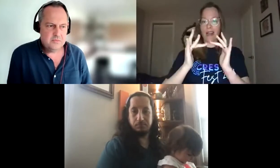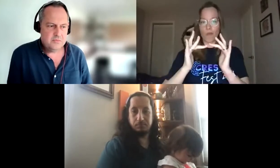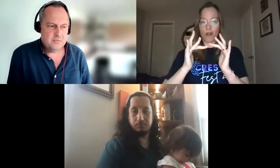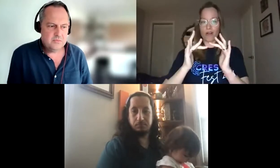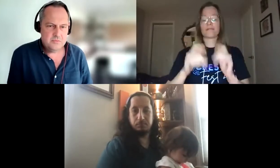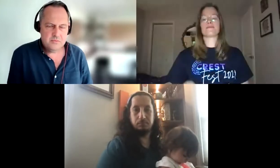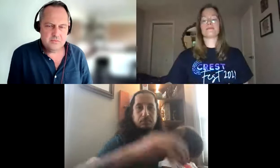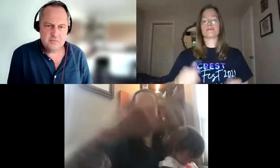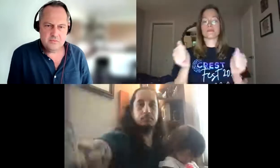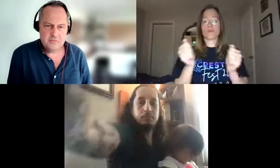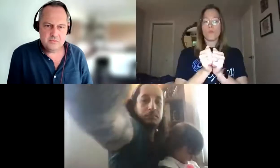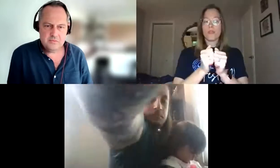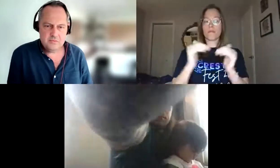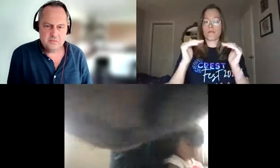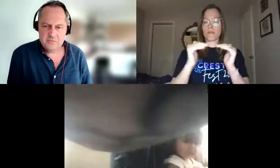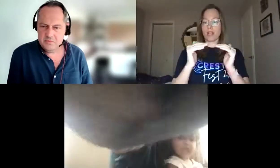CREST network,